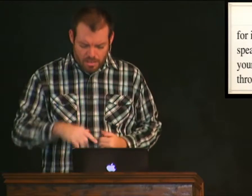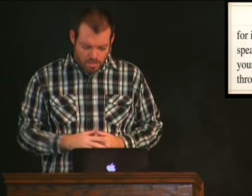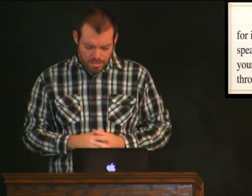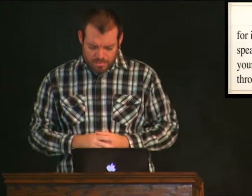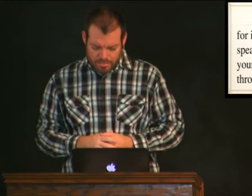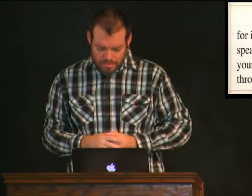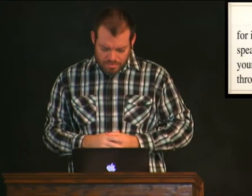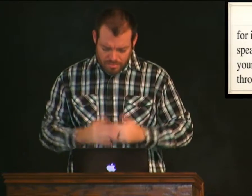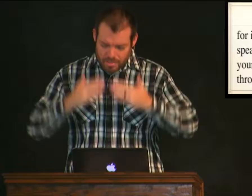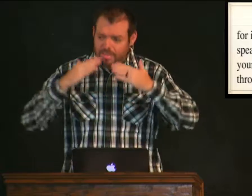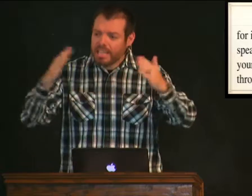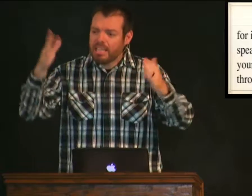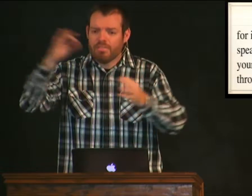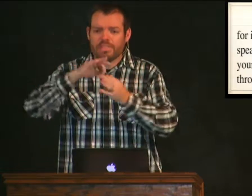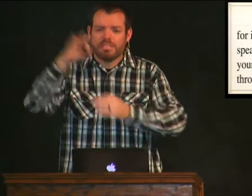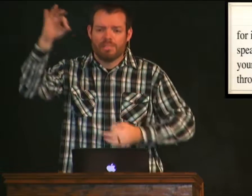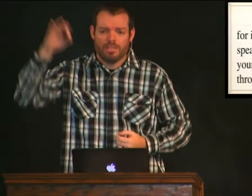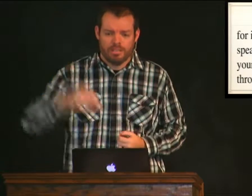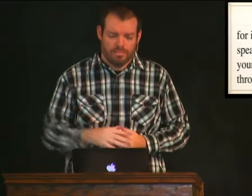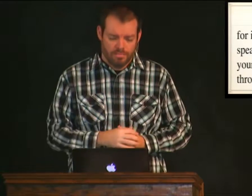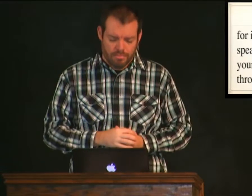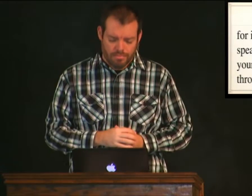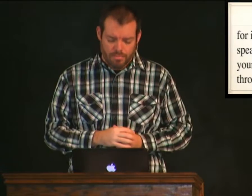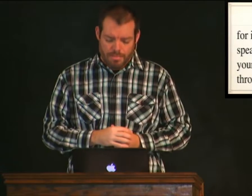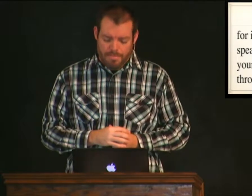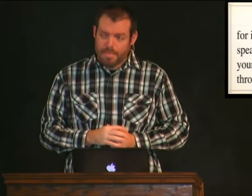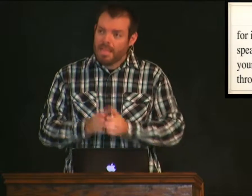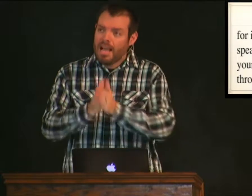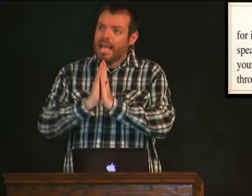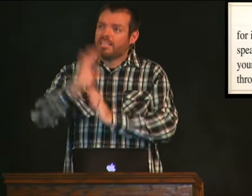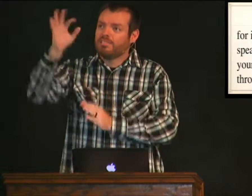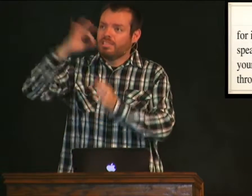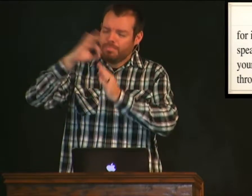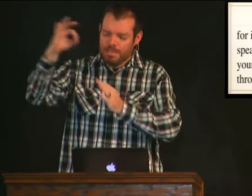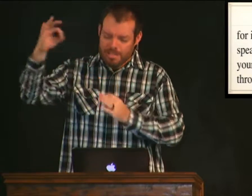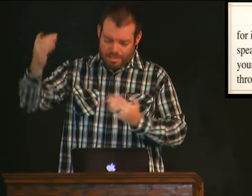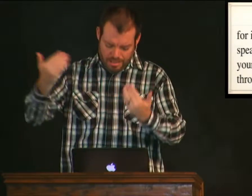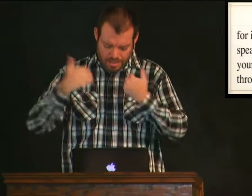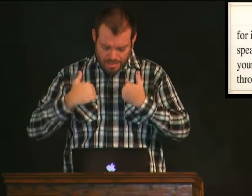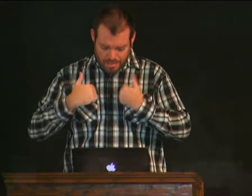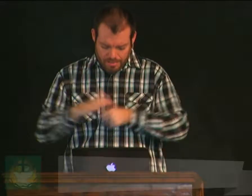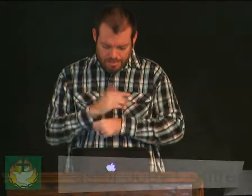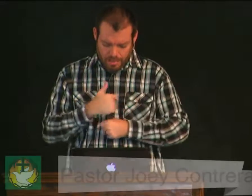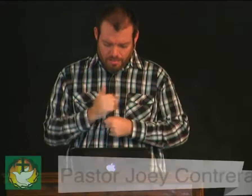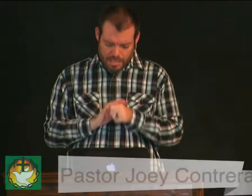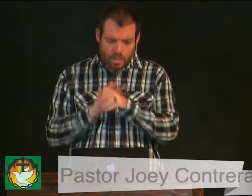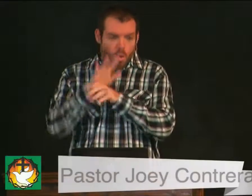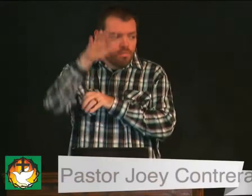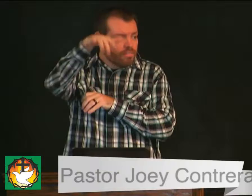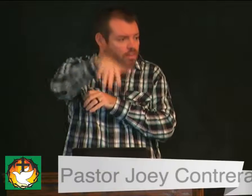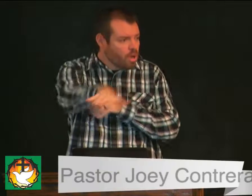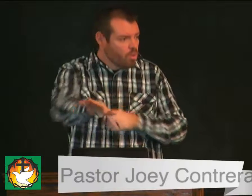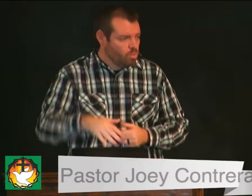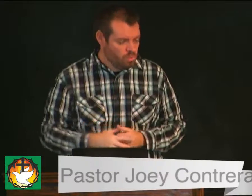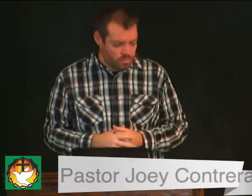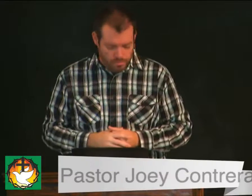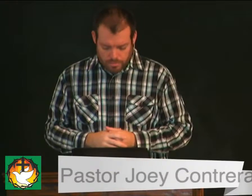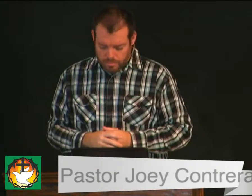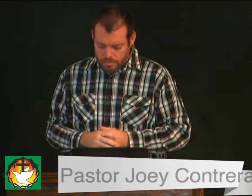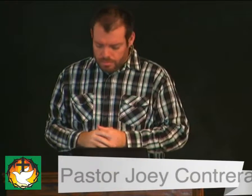Father in heaven, Lord, thank you for the Spirit. I ask for your Spirit to fill me and